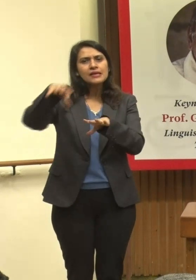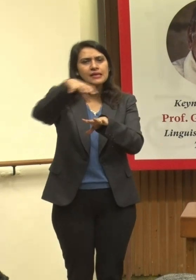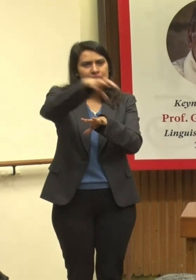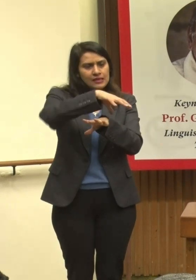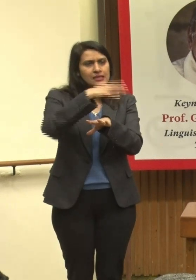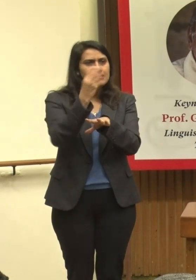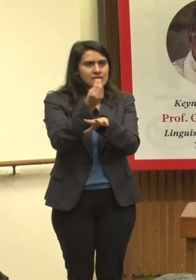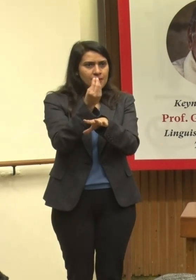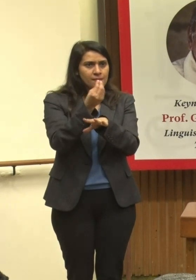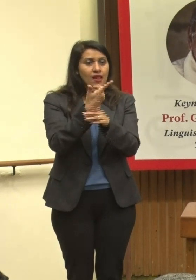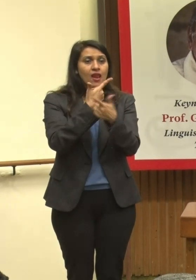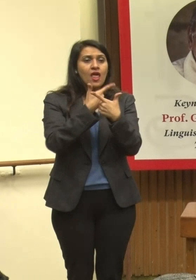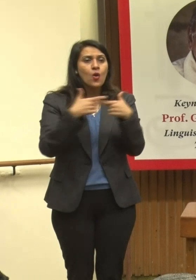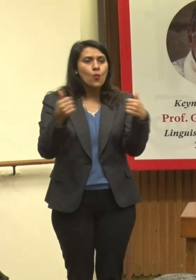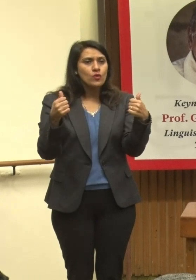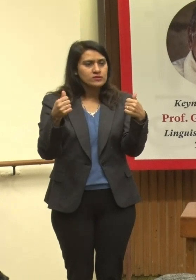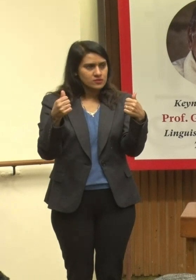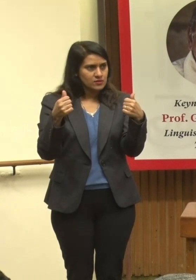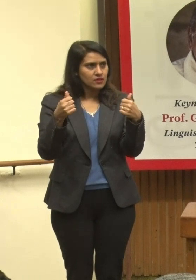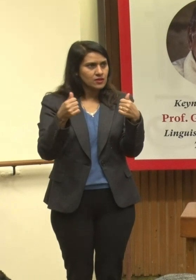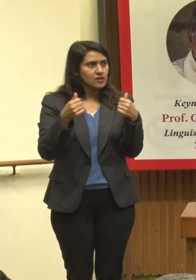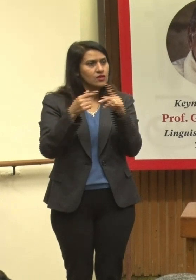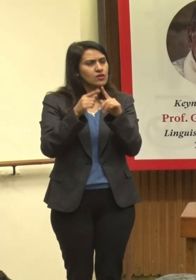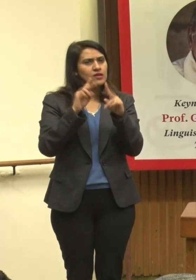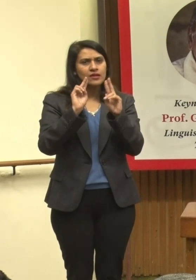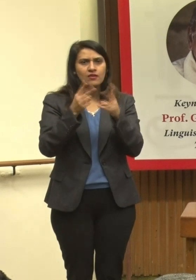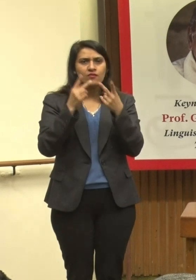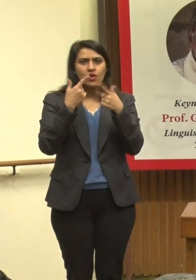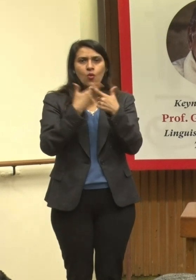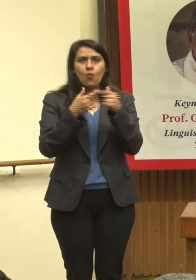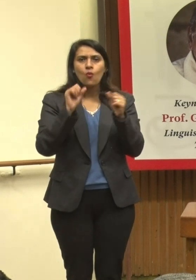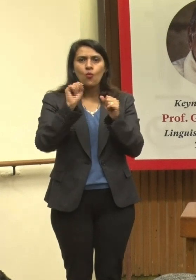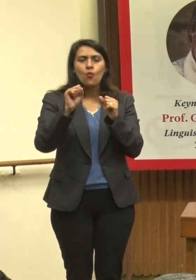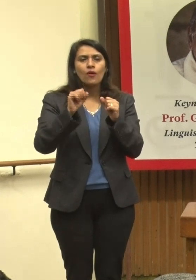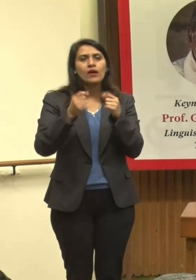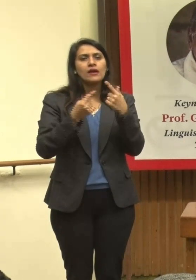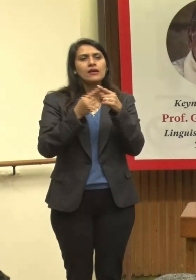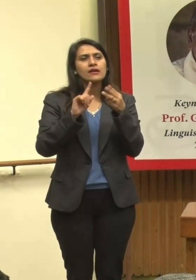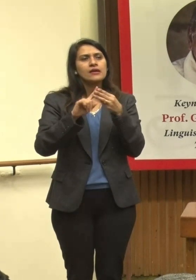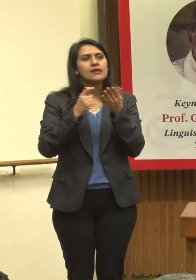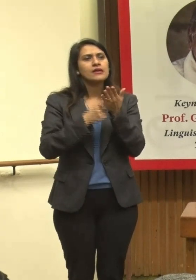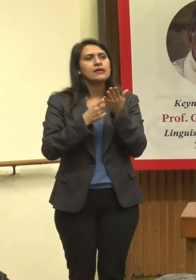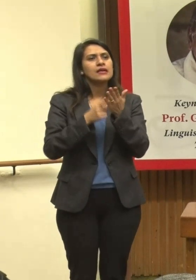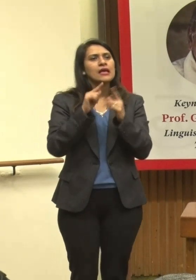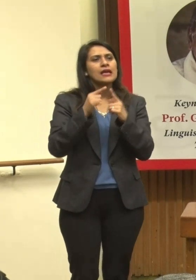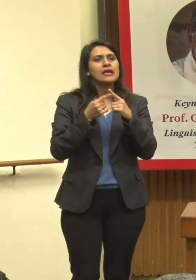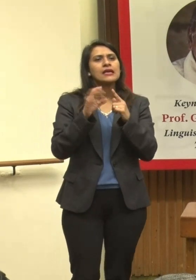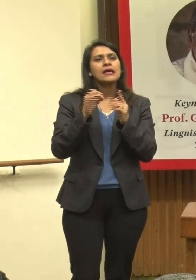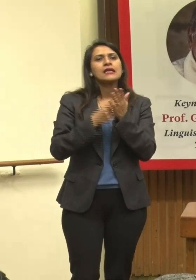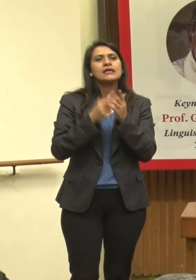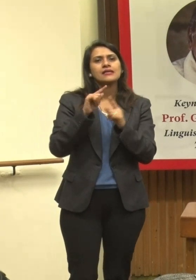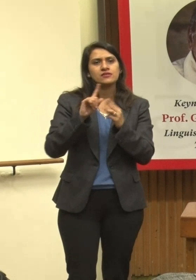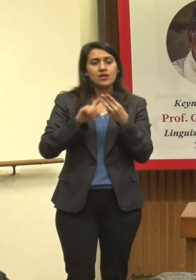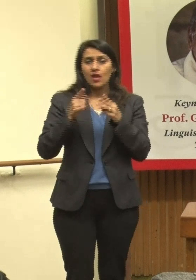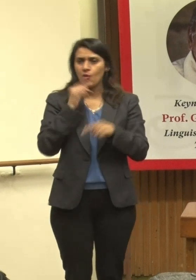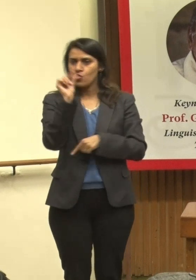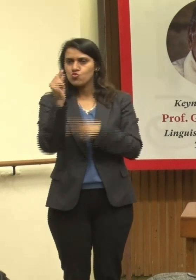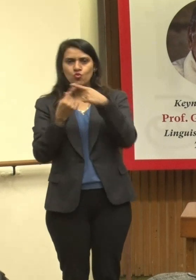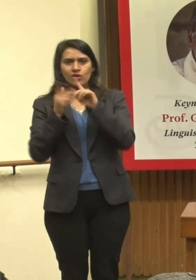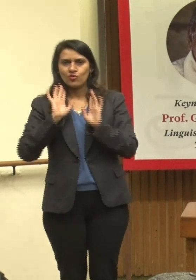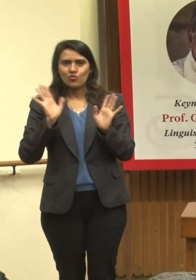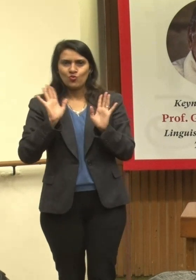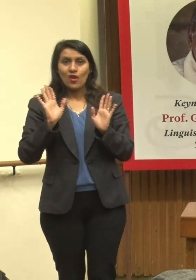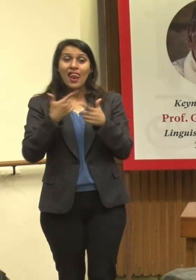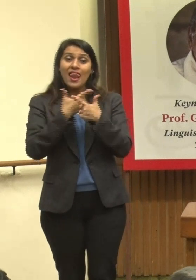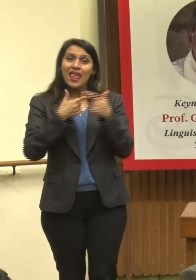as unique linguistic territories, I will not say union territories,